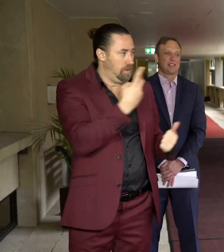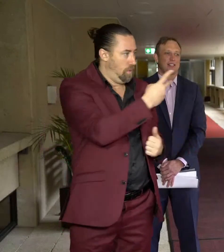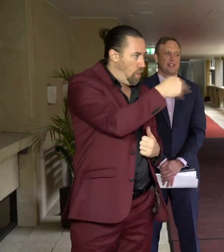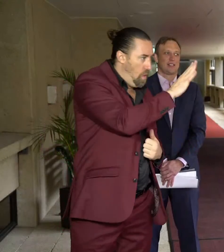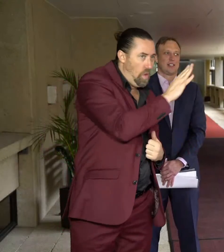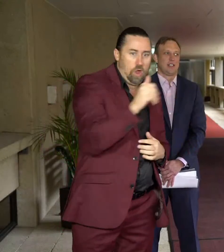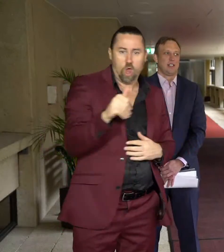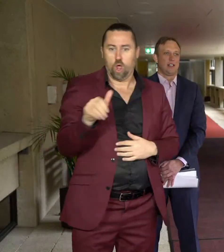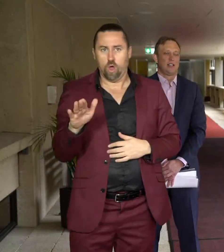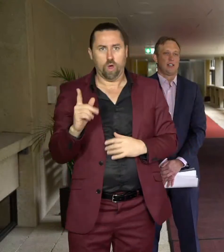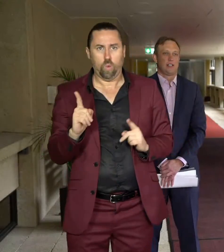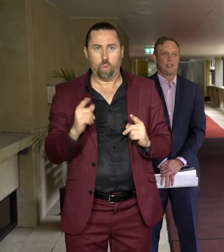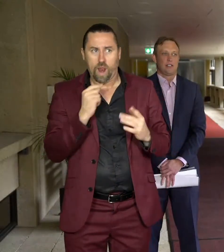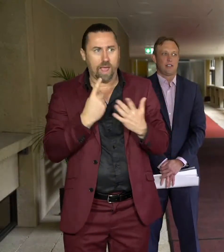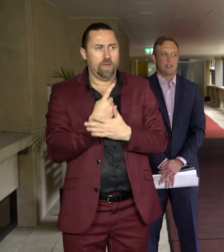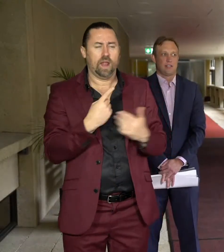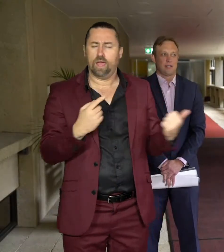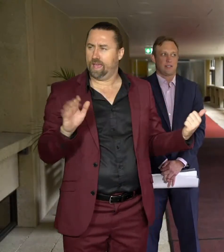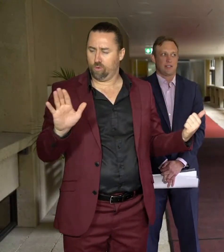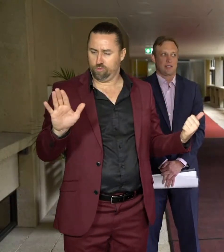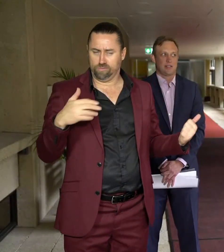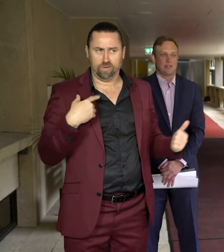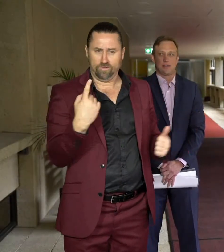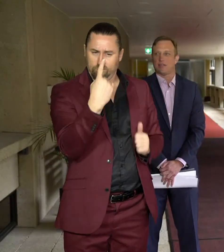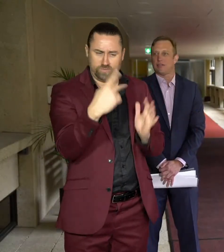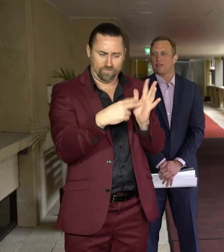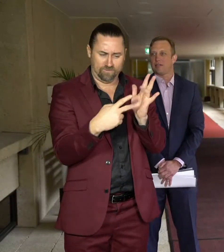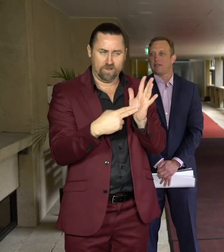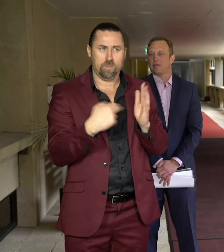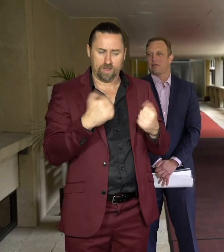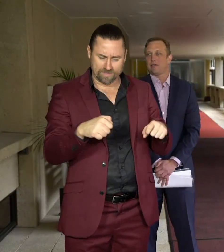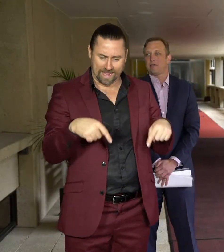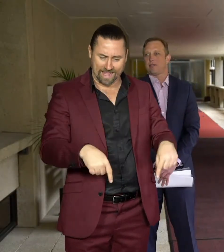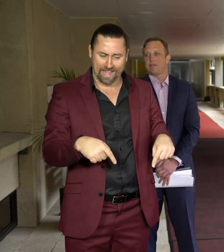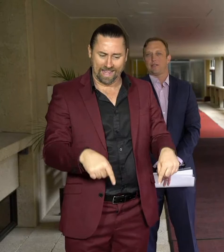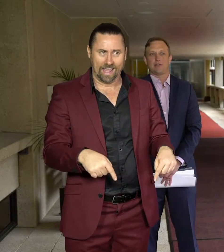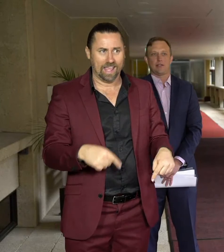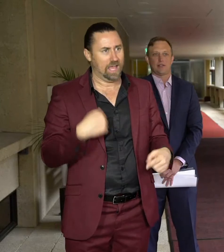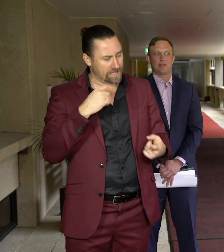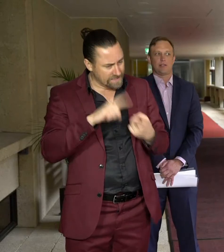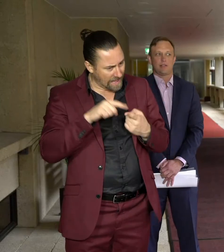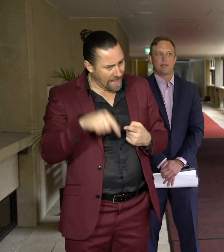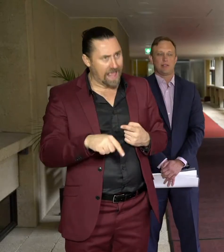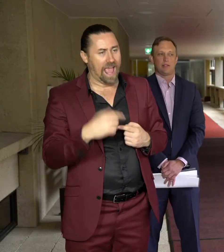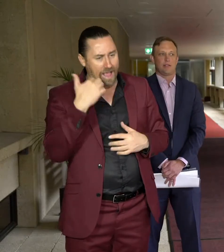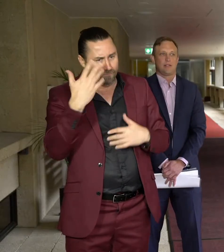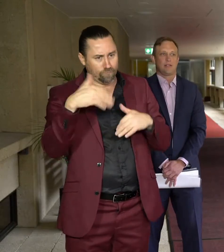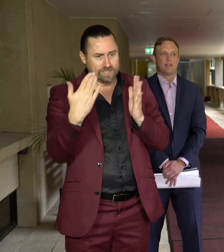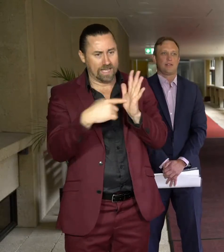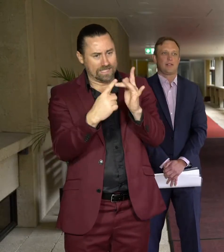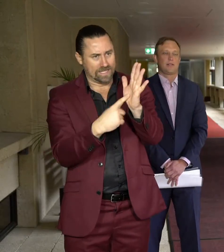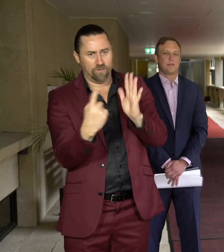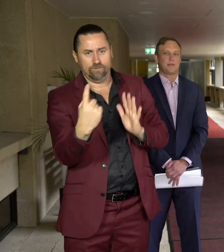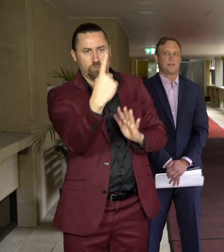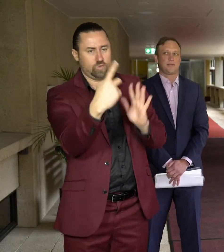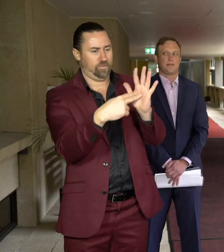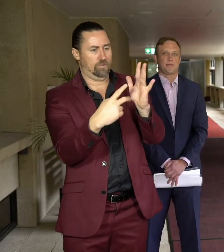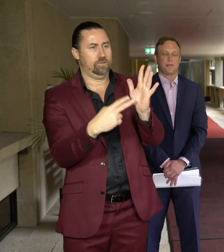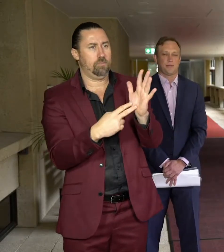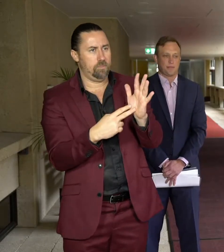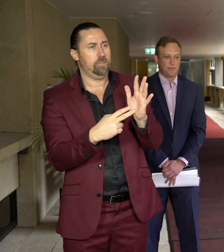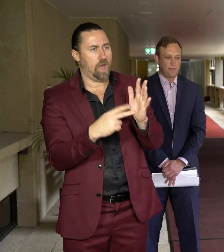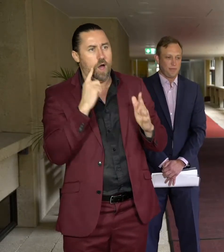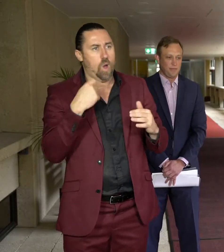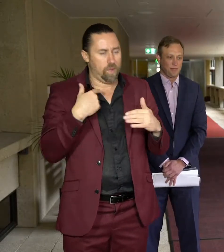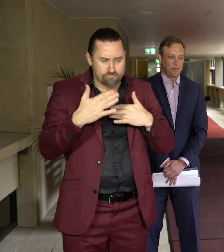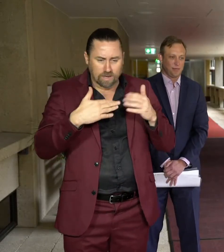depart? I'm not departing till the 1st of November, and I will be here every day till then, and will continue to manage it.